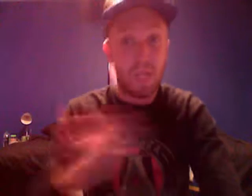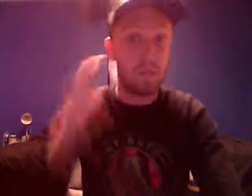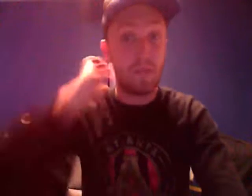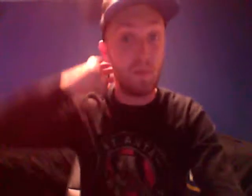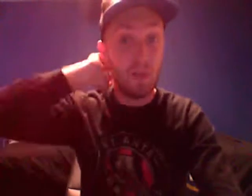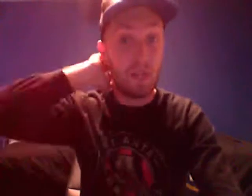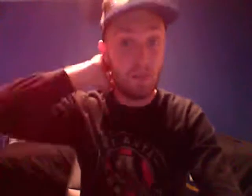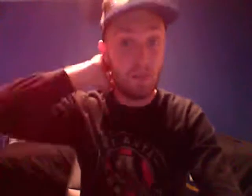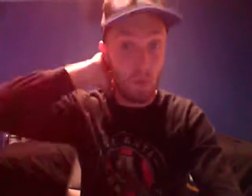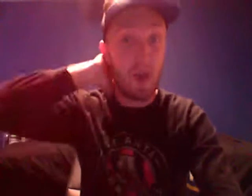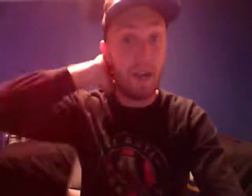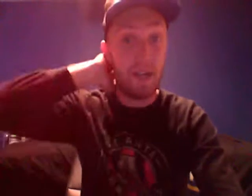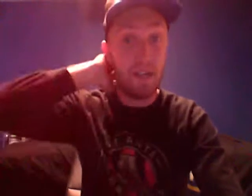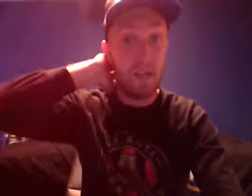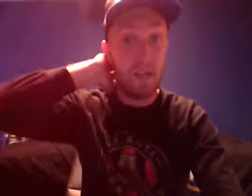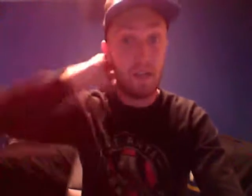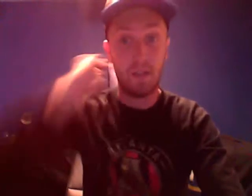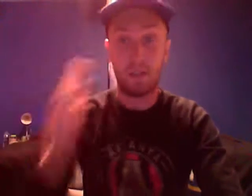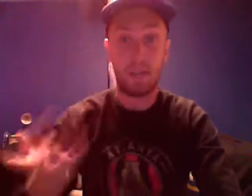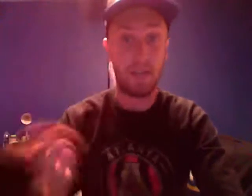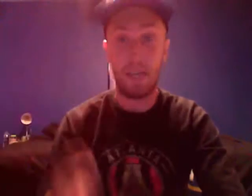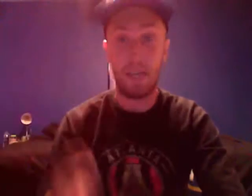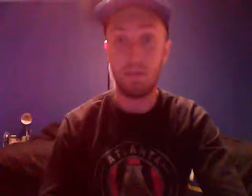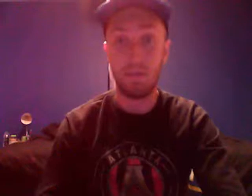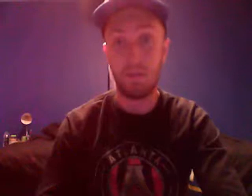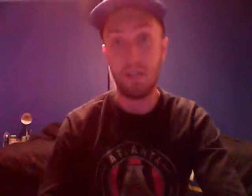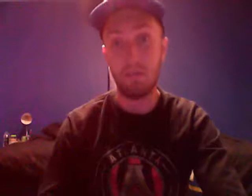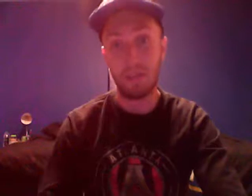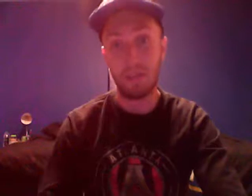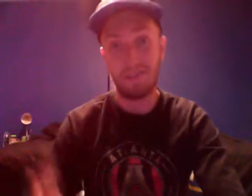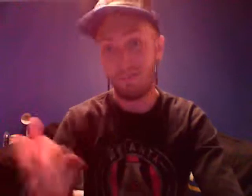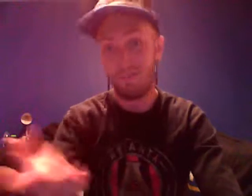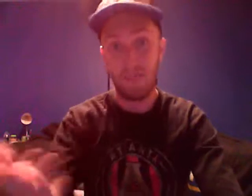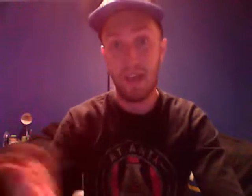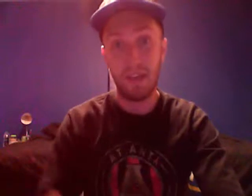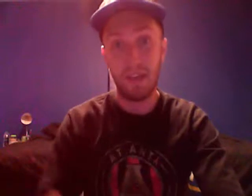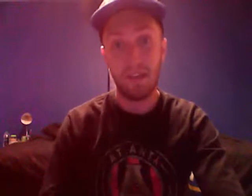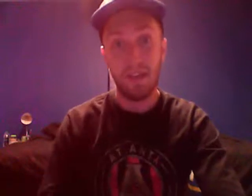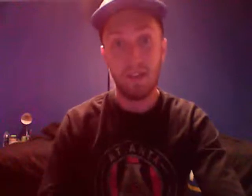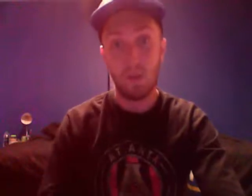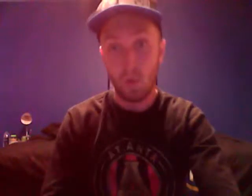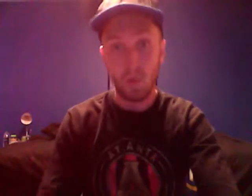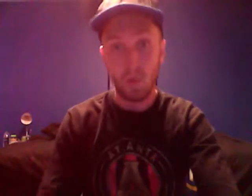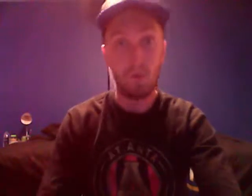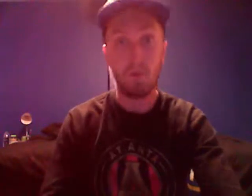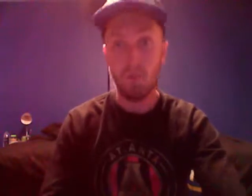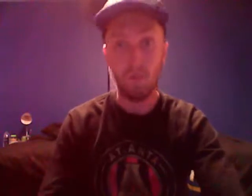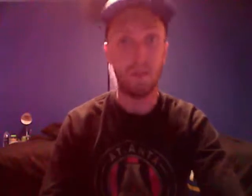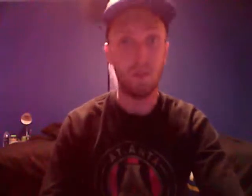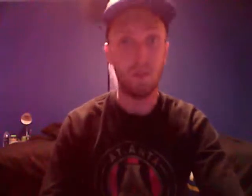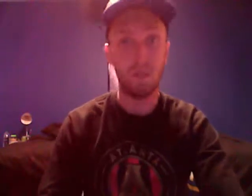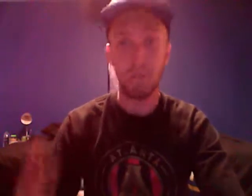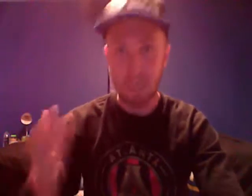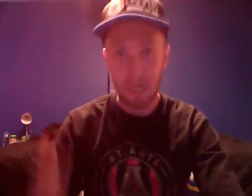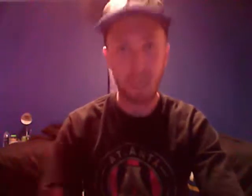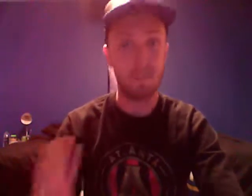it makes me realize why I think Tata hasn't been playing him, because that. You know, you should be moving. You should be